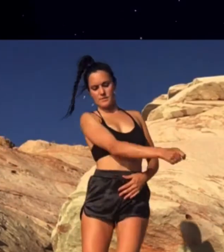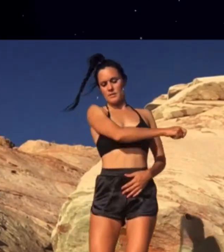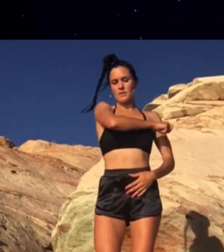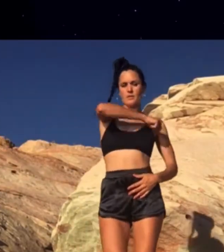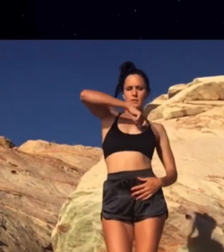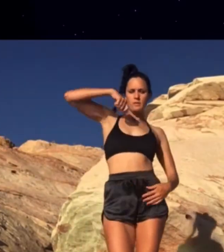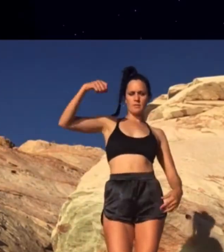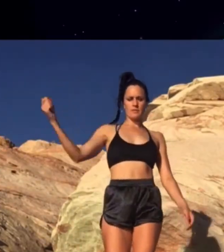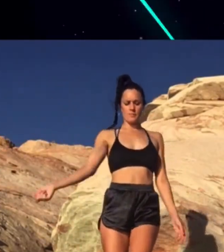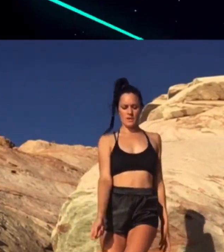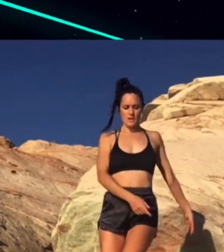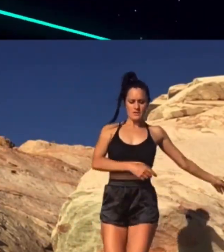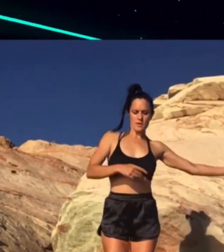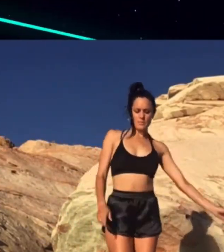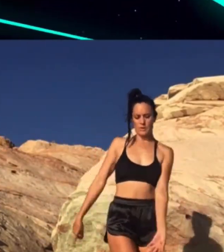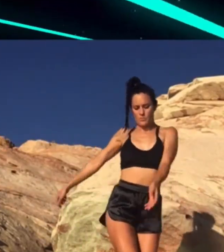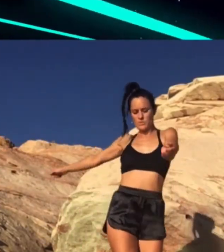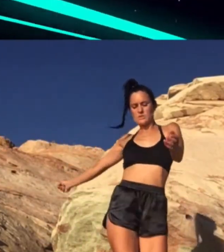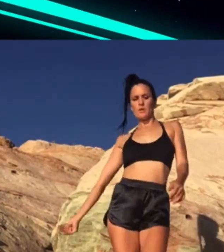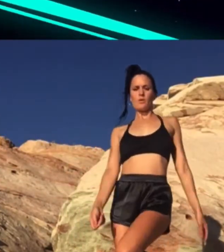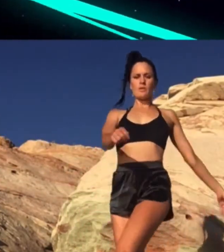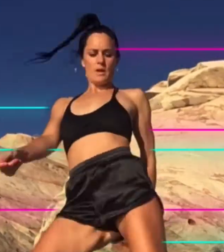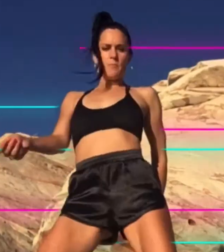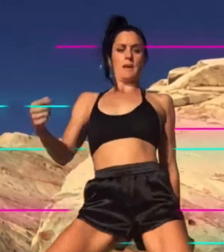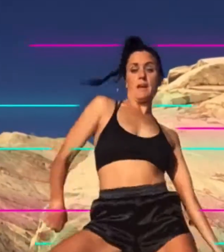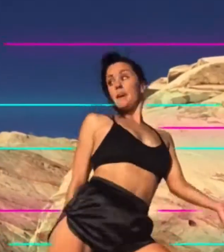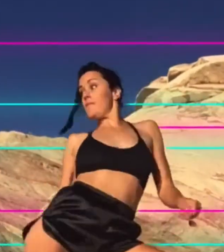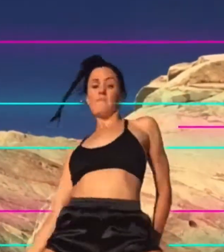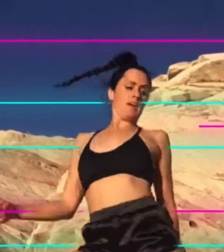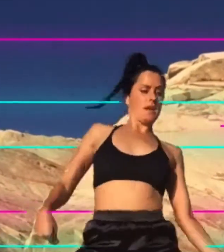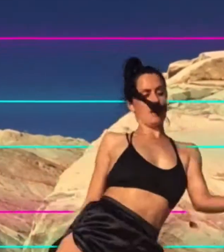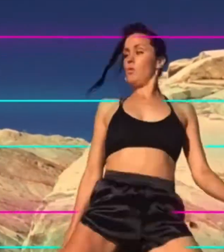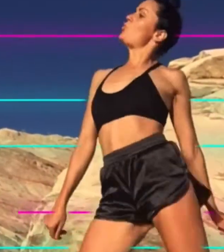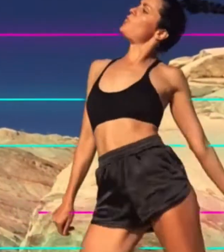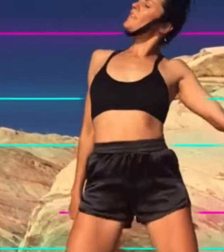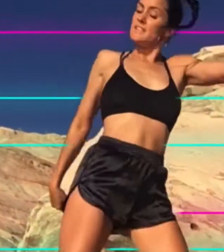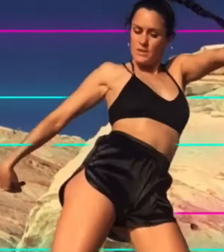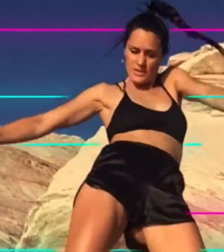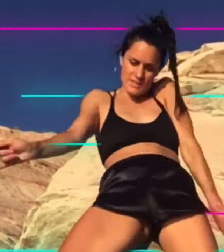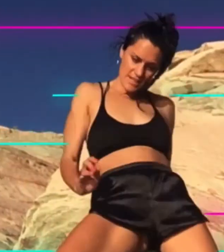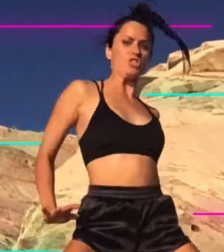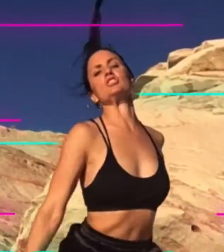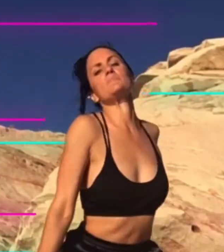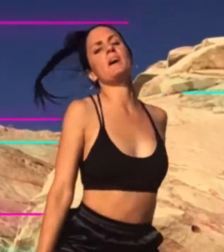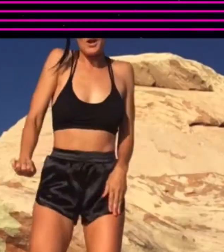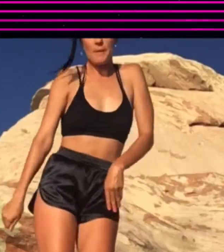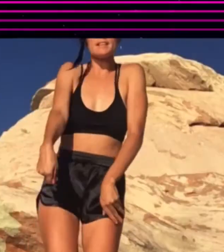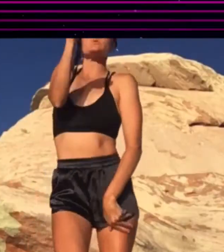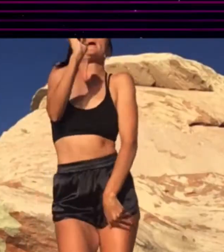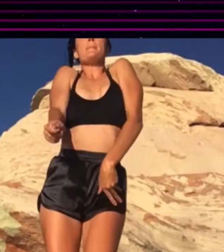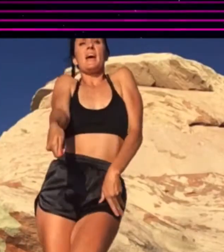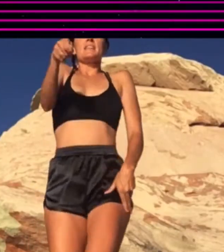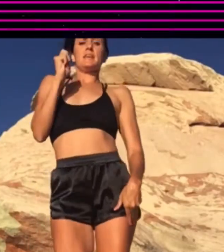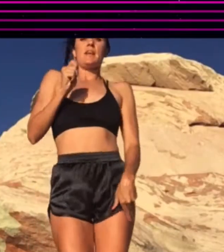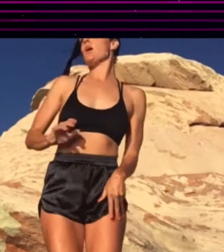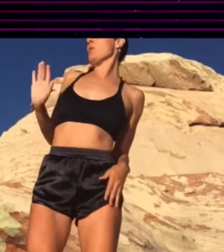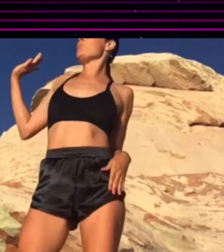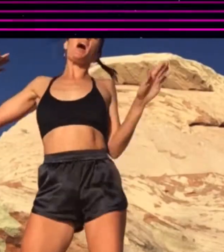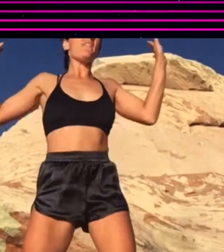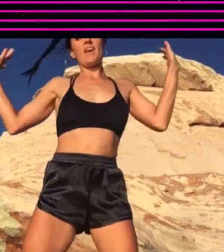Let's go, we can drive Down to the water, you pullin' me in like riptimes Ooh, what's down?